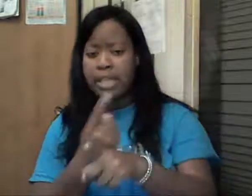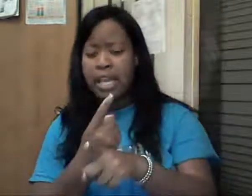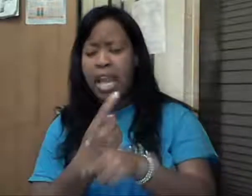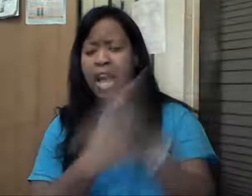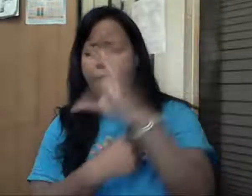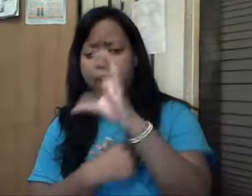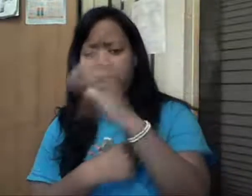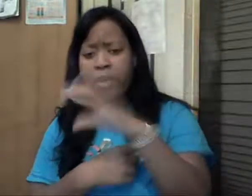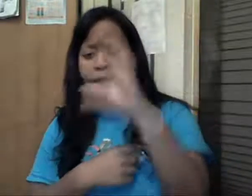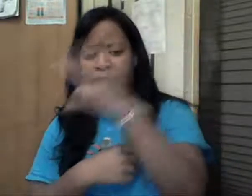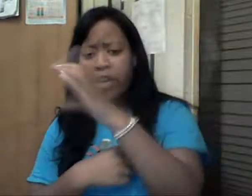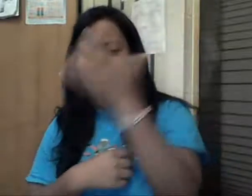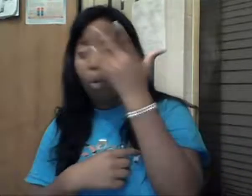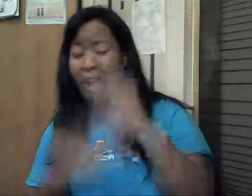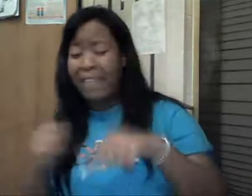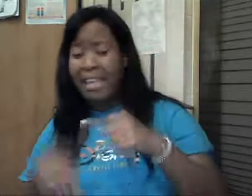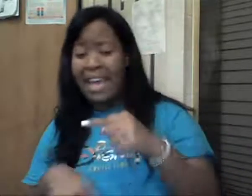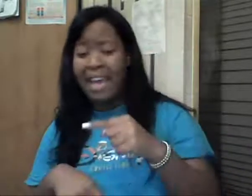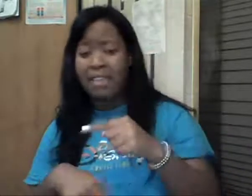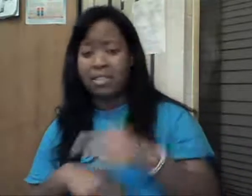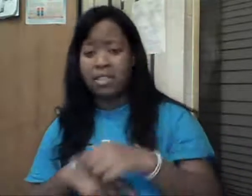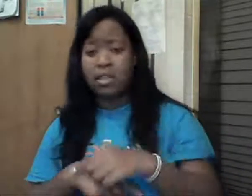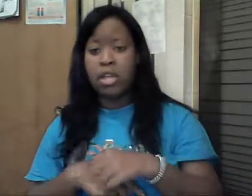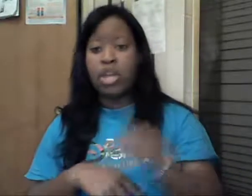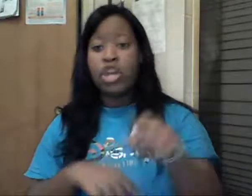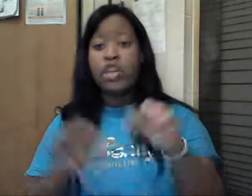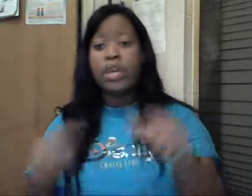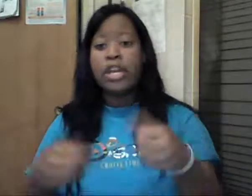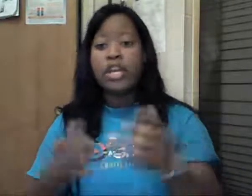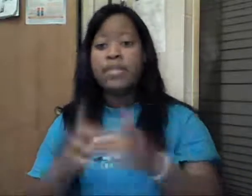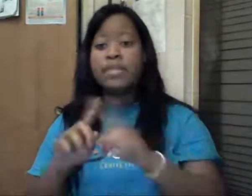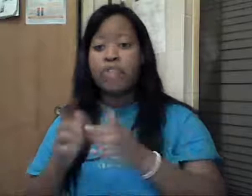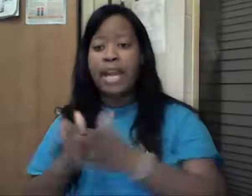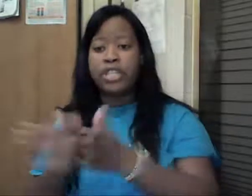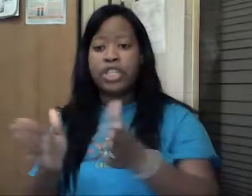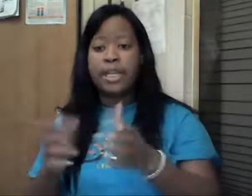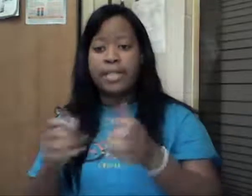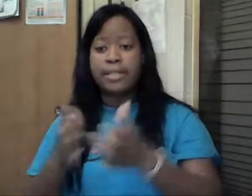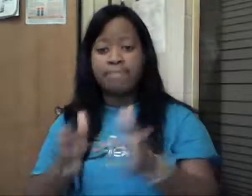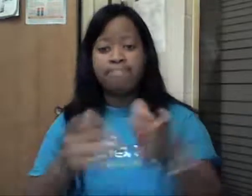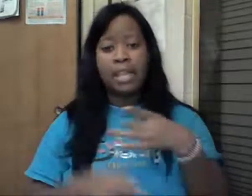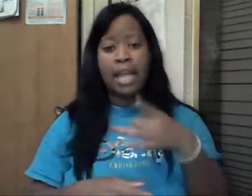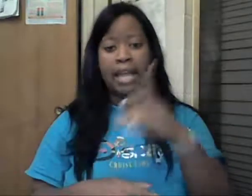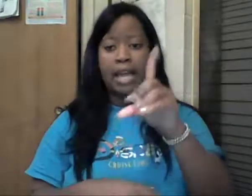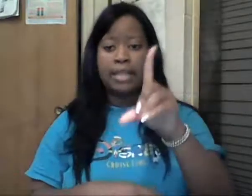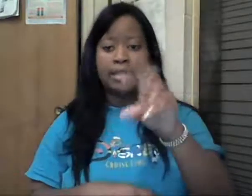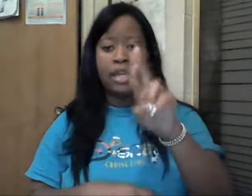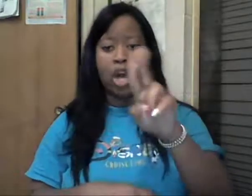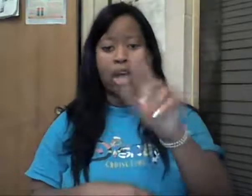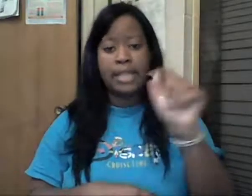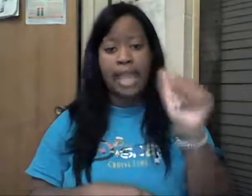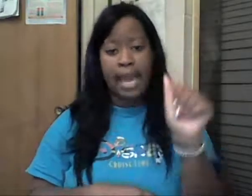correctly, figure out why they can't. You can use strategies like